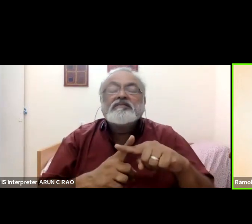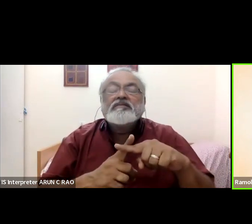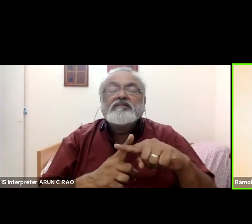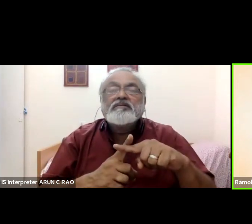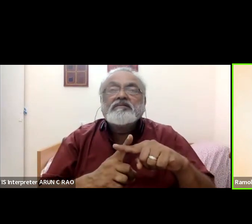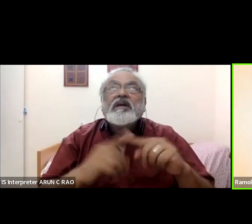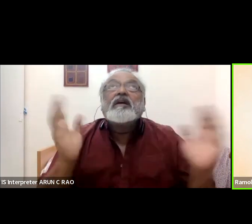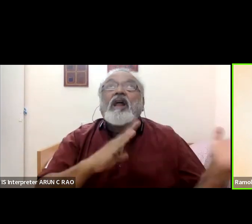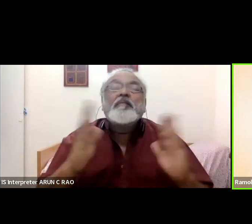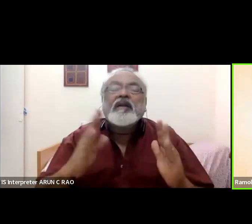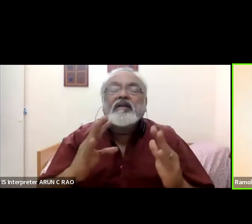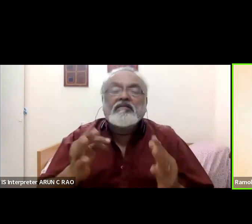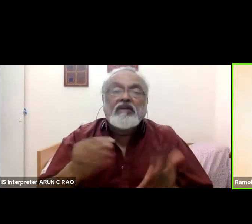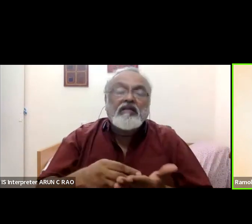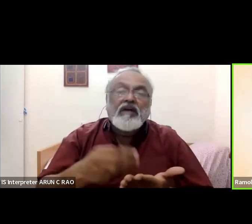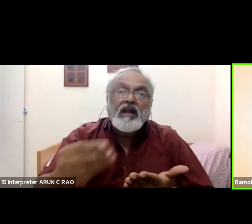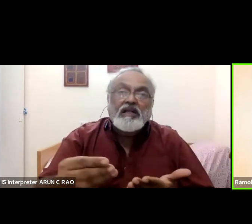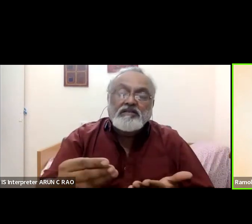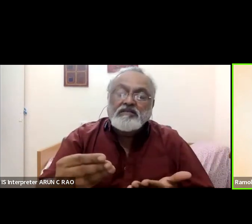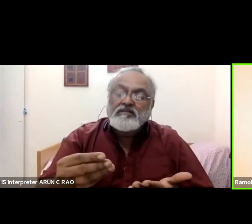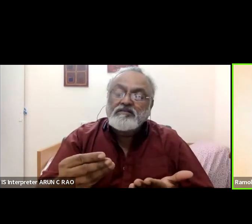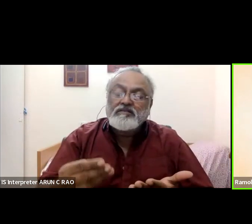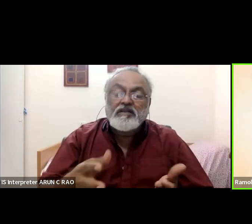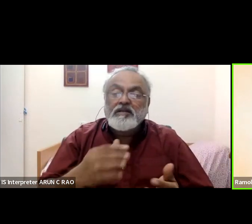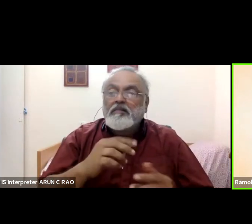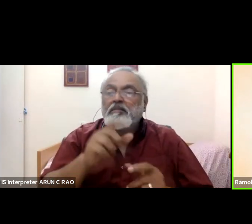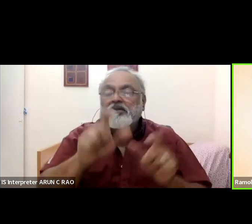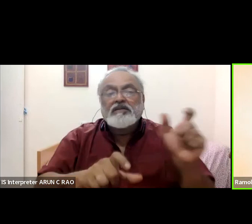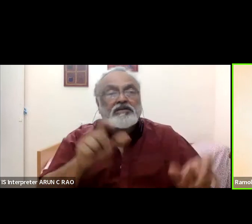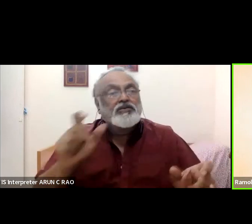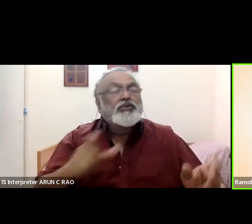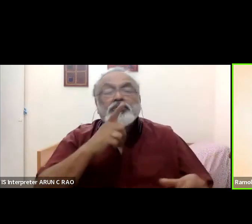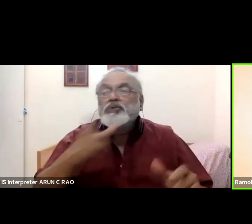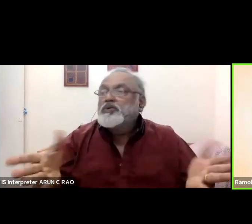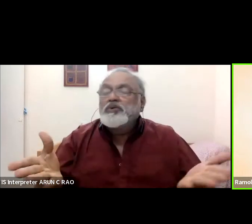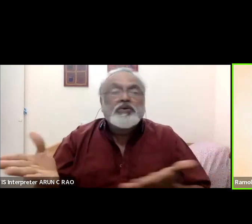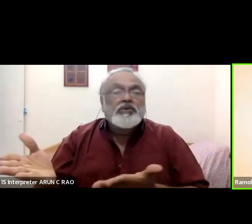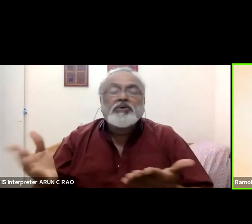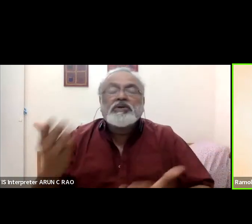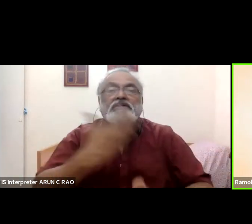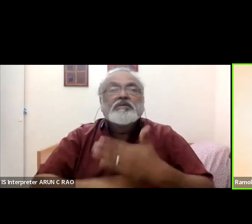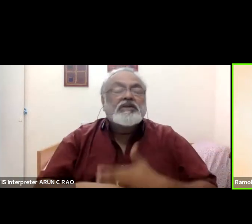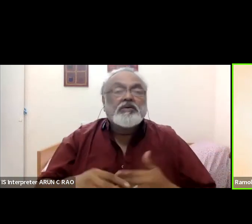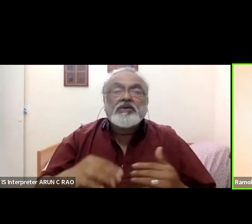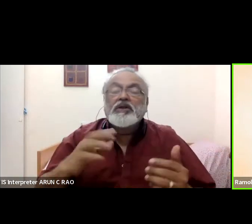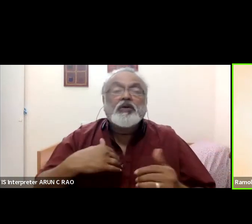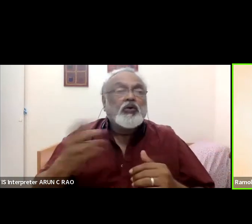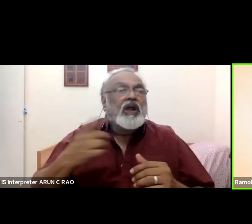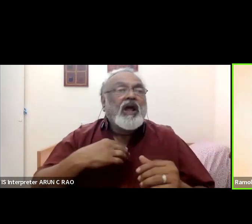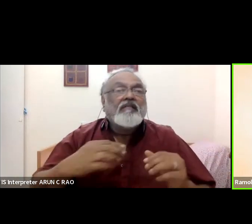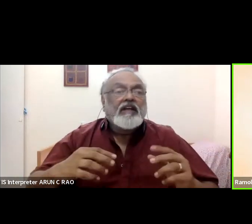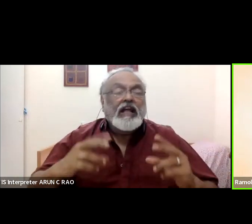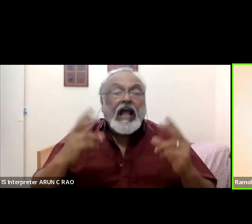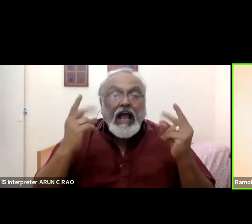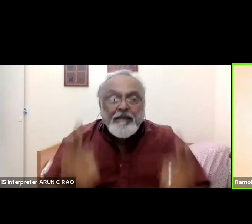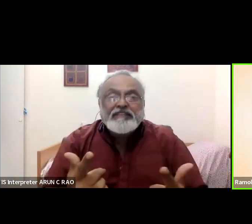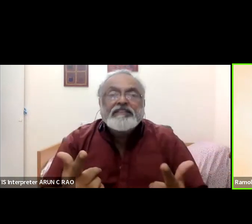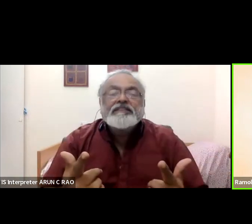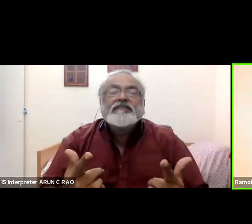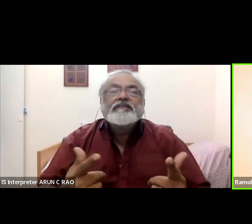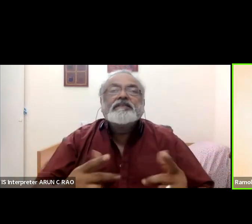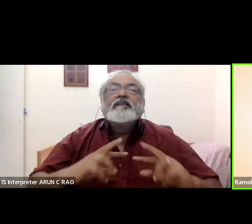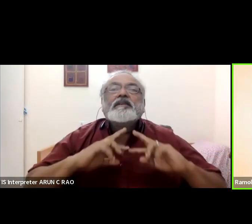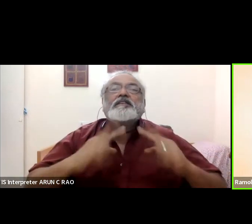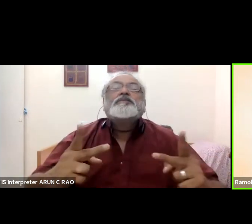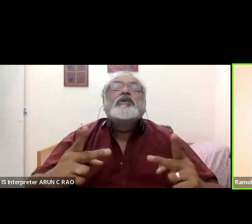with disabilities do have a disadvantage. They do not have access to emergency response services. This is where I